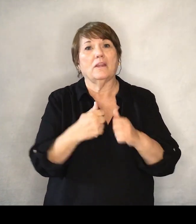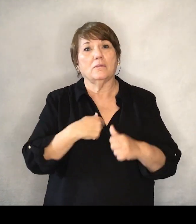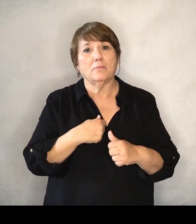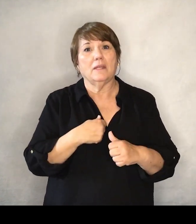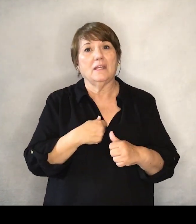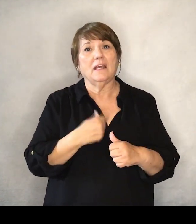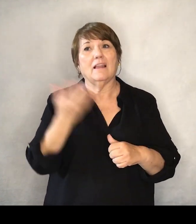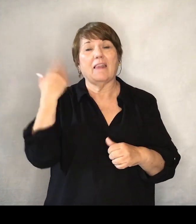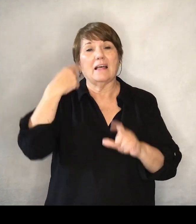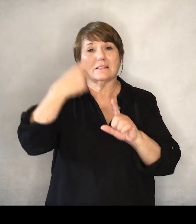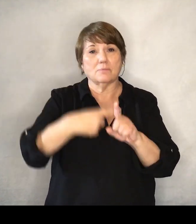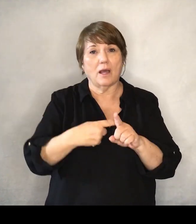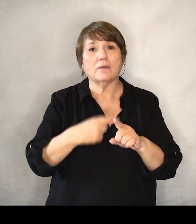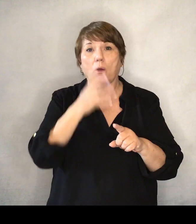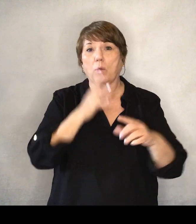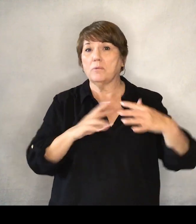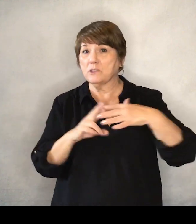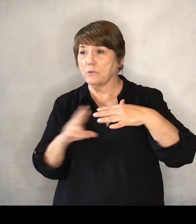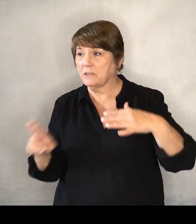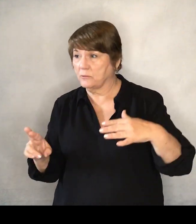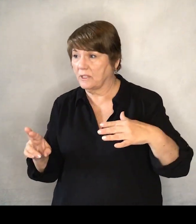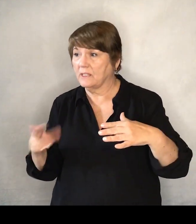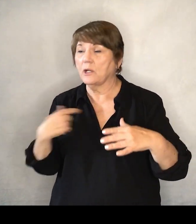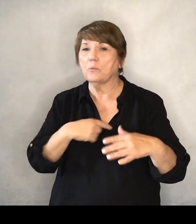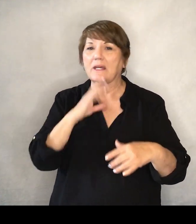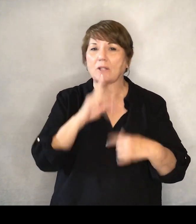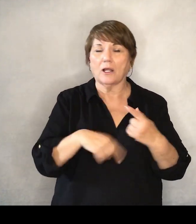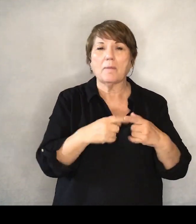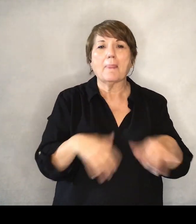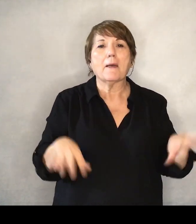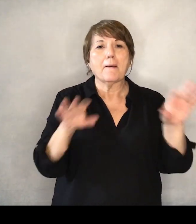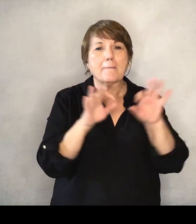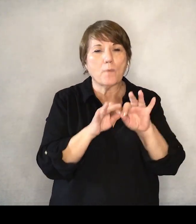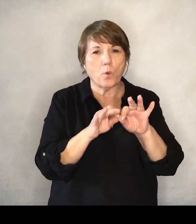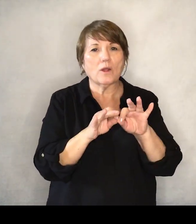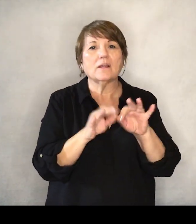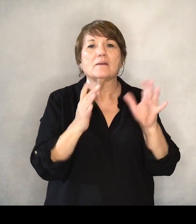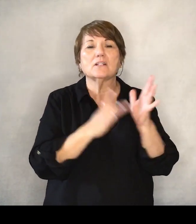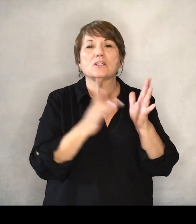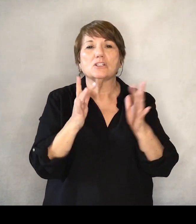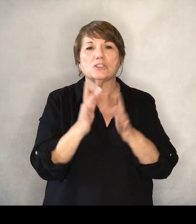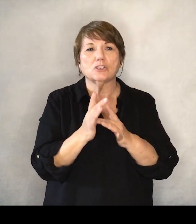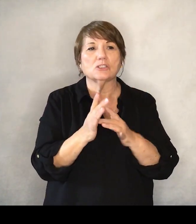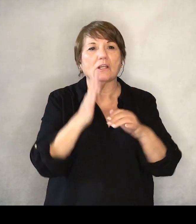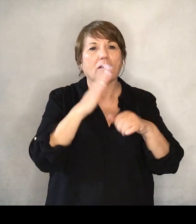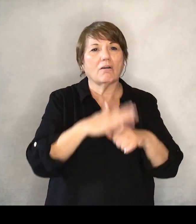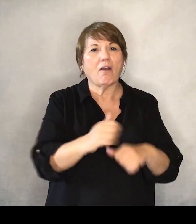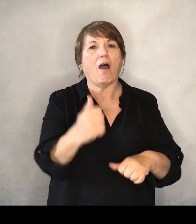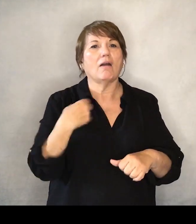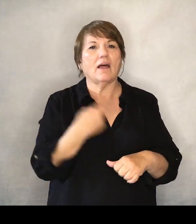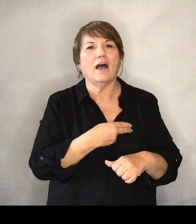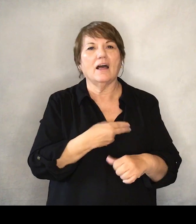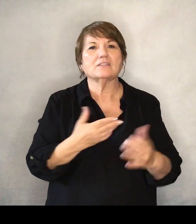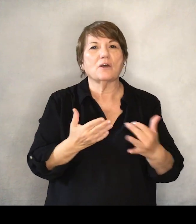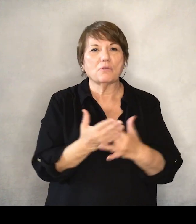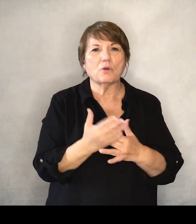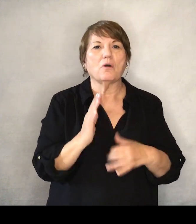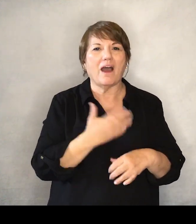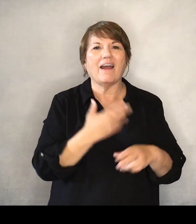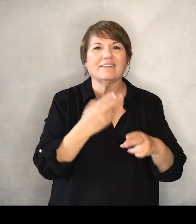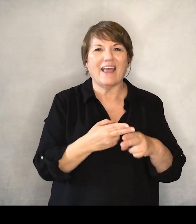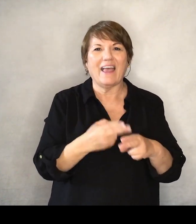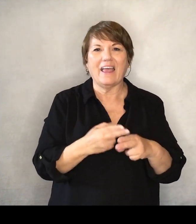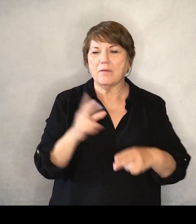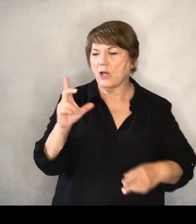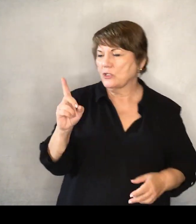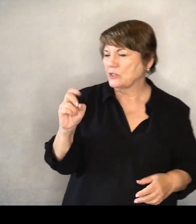retreat last month, you'll remember how we talked about the importance of Jesus calling us by our name, dorks, right?